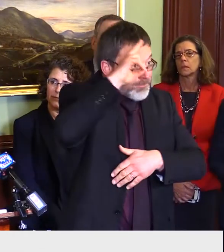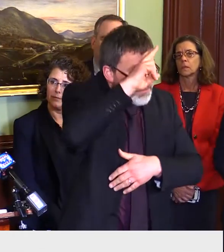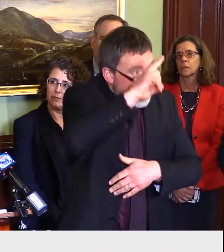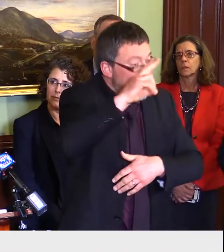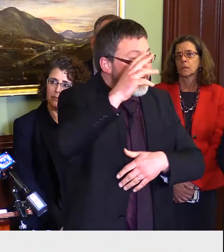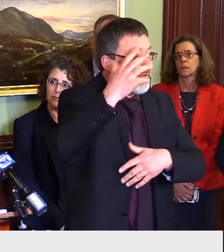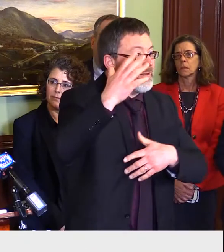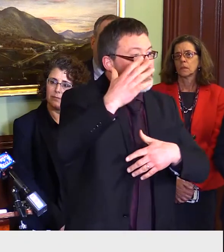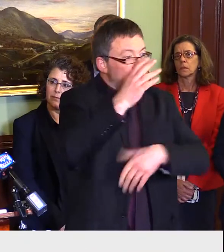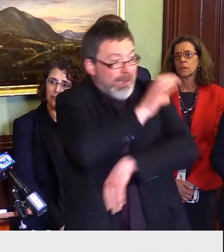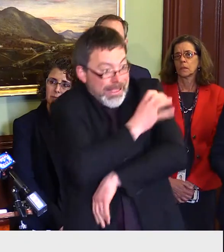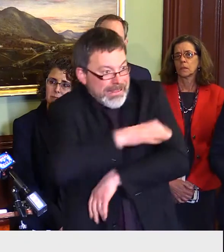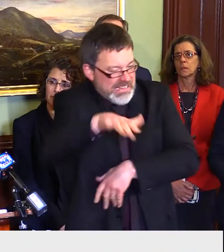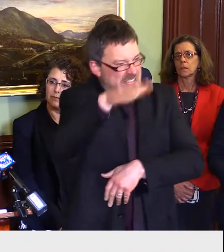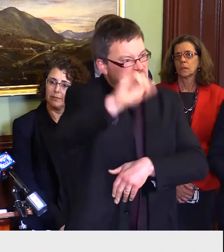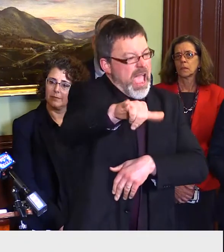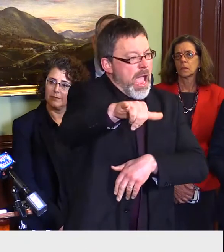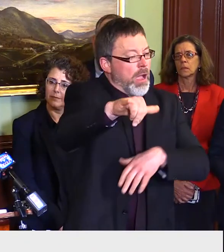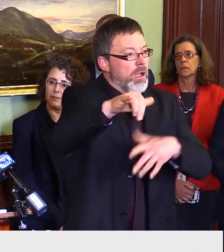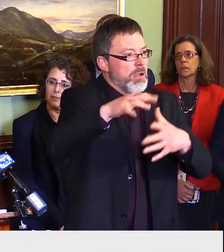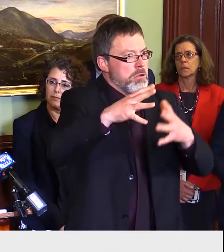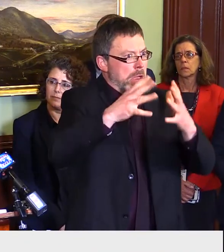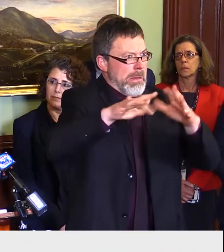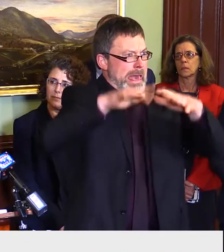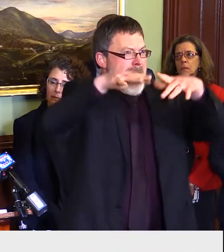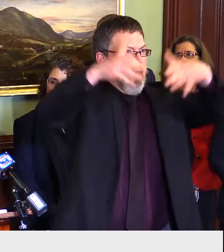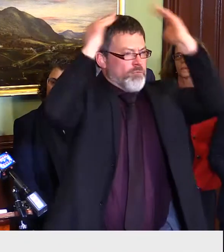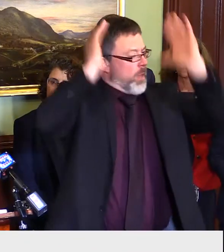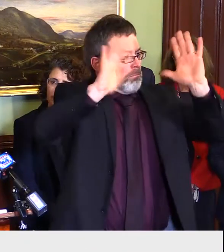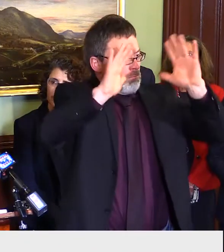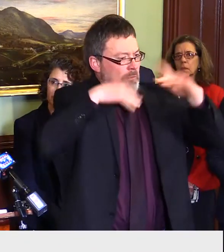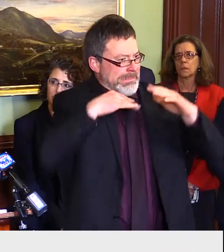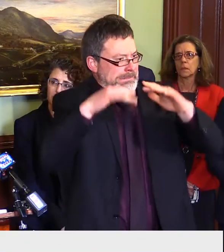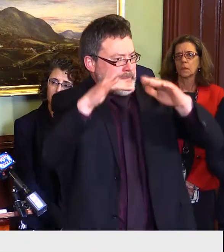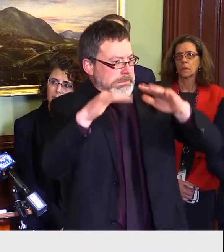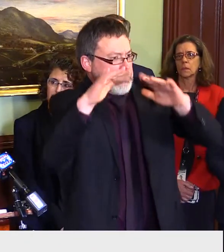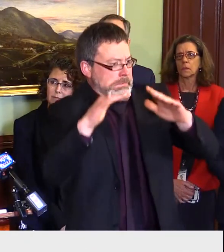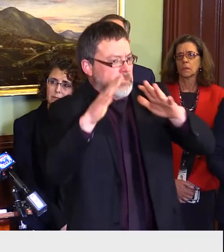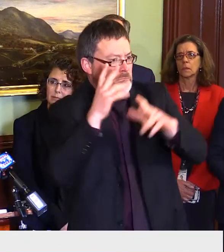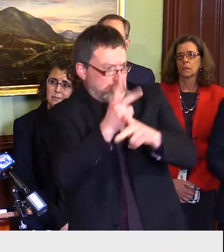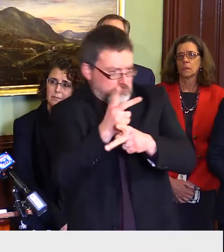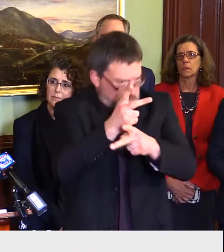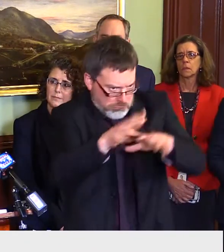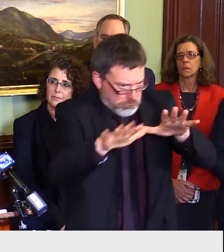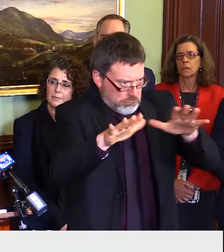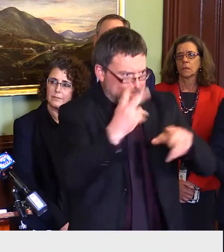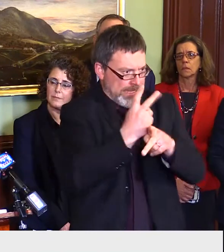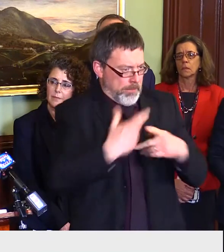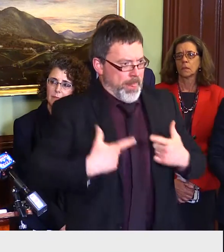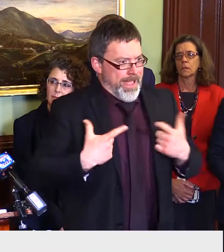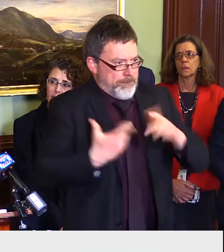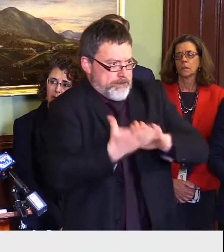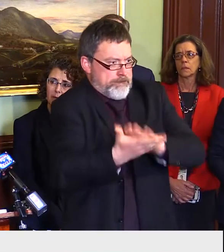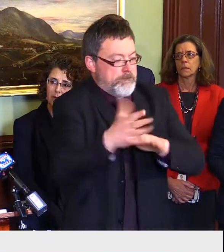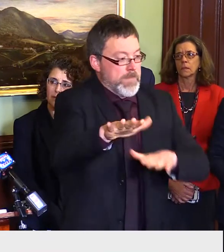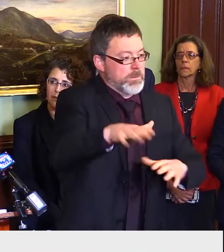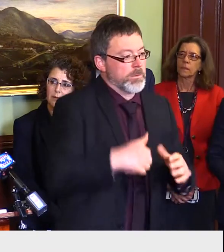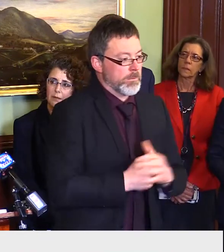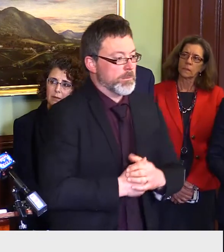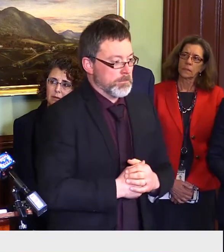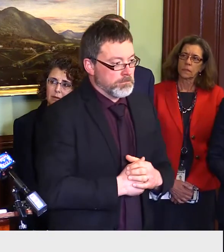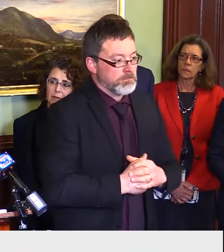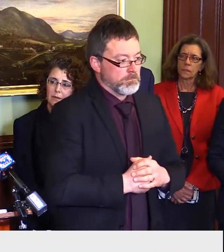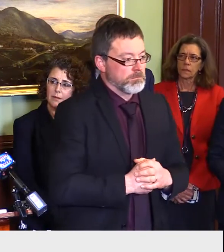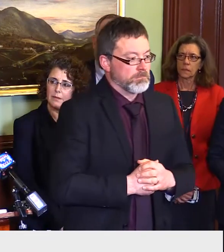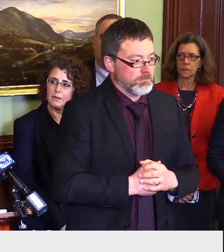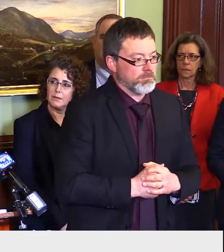I've ordered long-term care facilities to restrict visitor access, with exceptions for family visiting kids